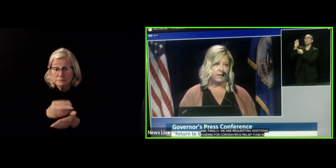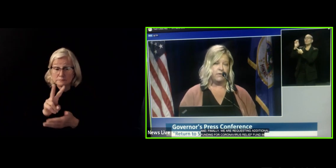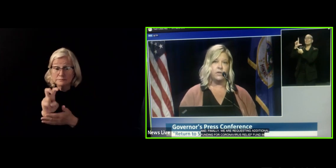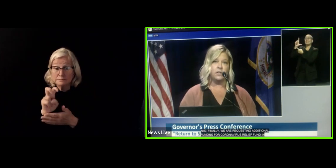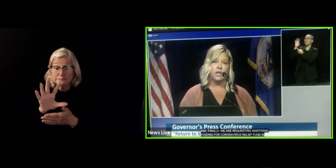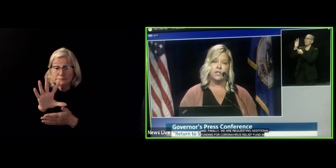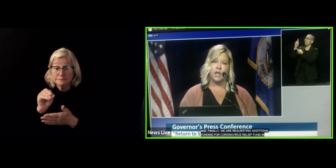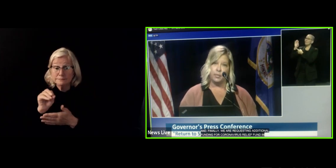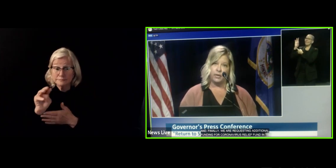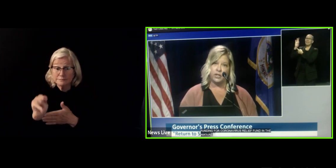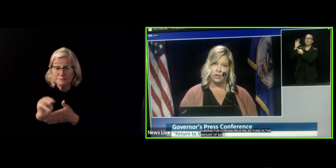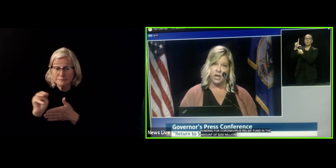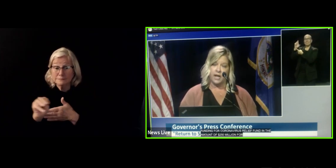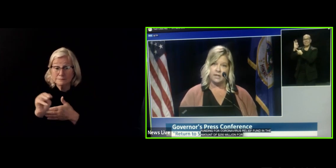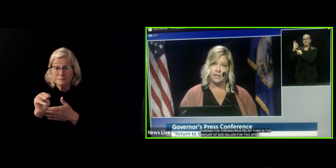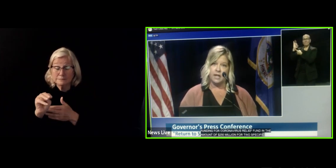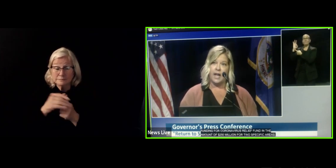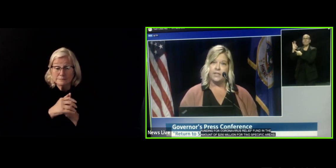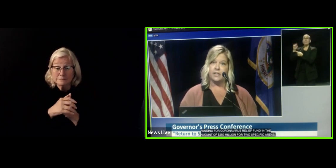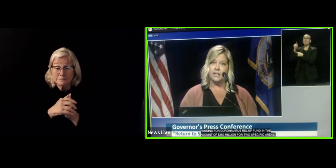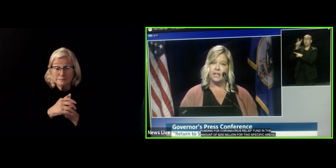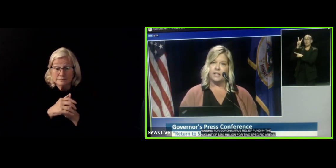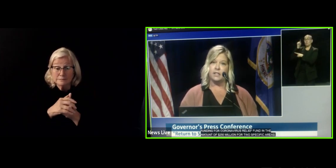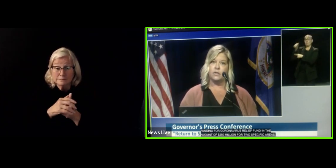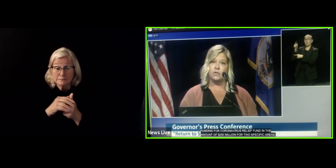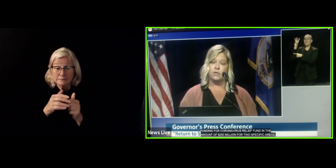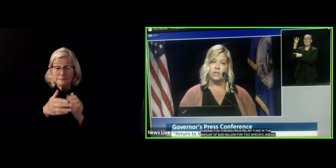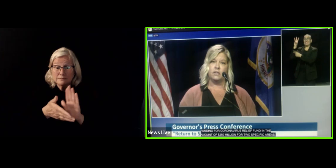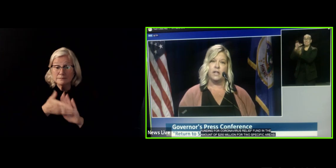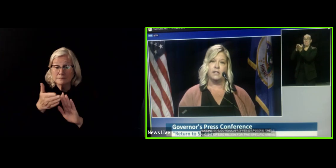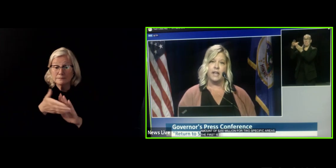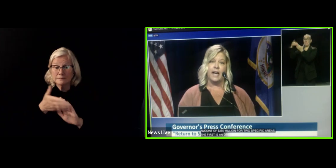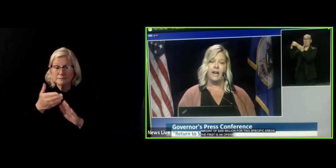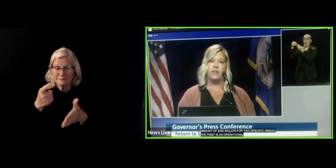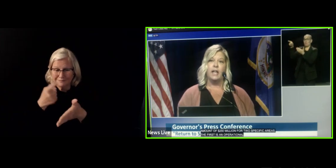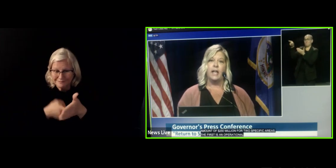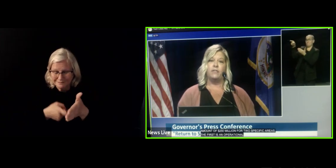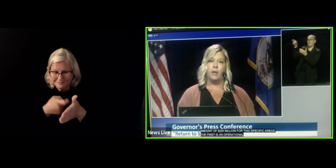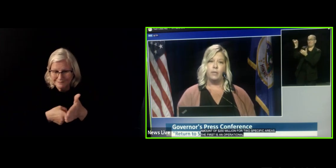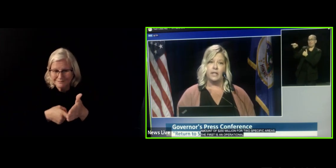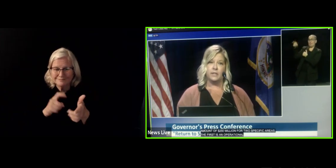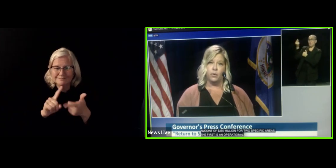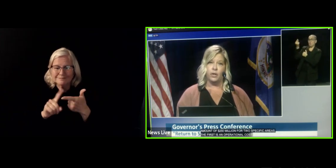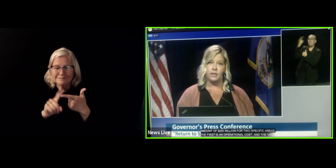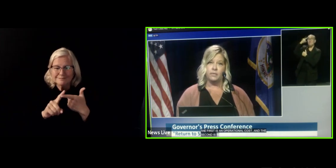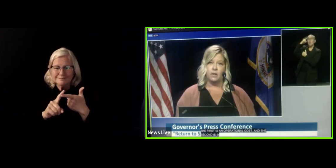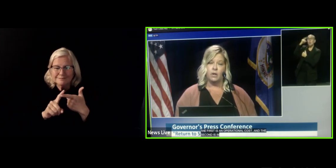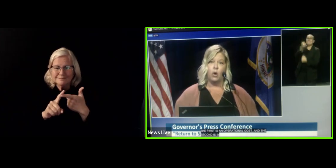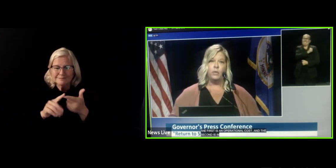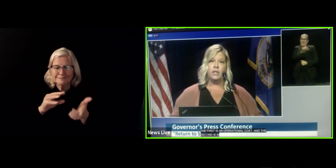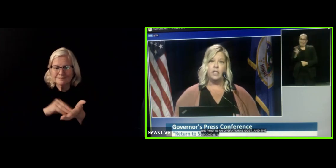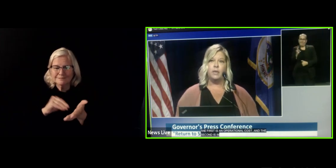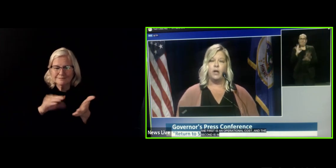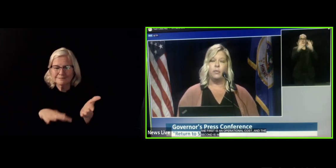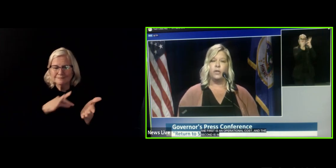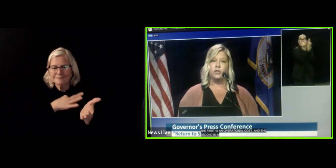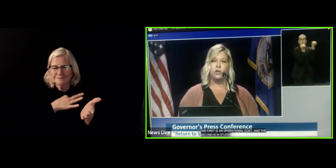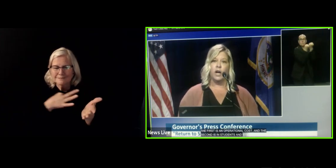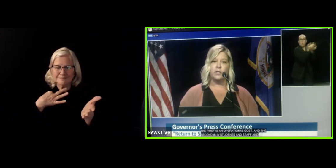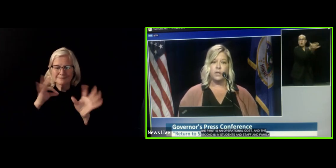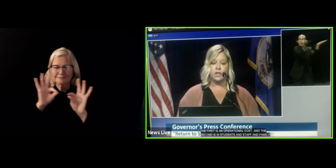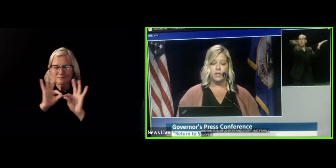The first is in operational costs, and the second is in students and staff and family support. When we think about